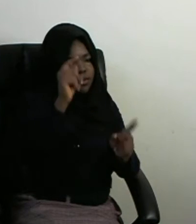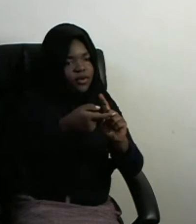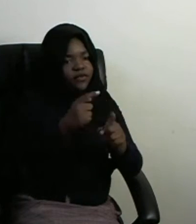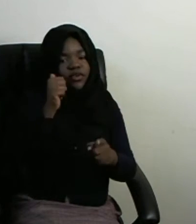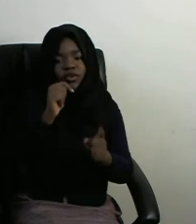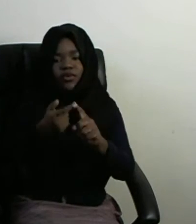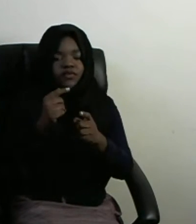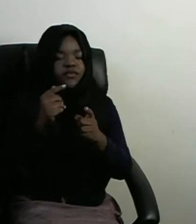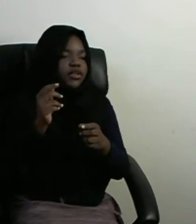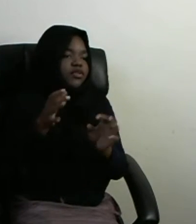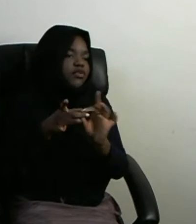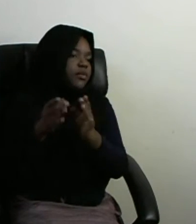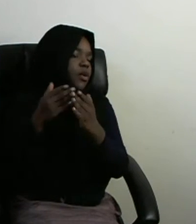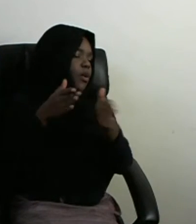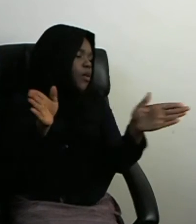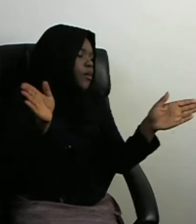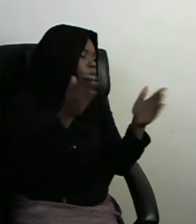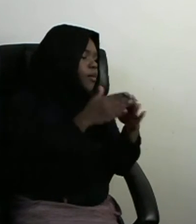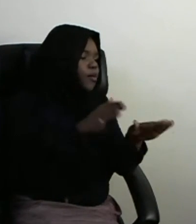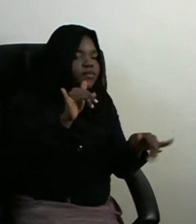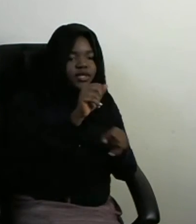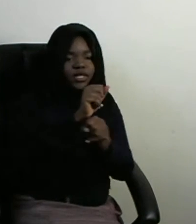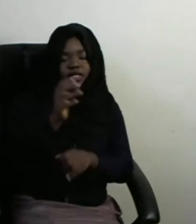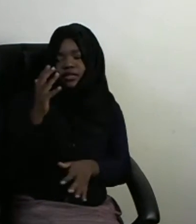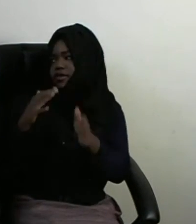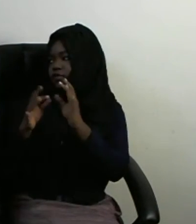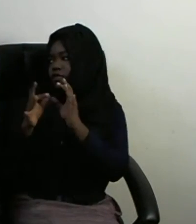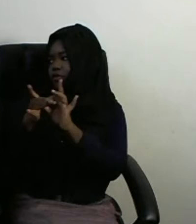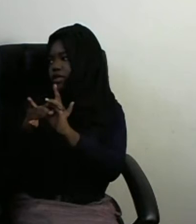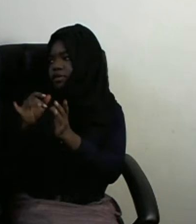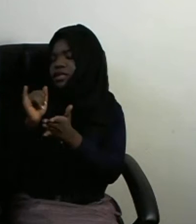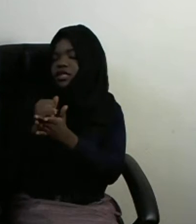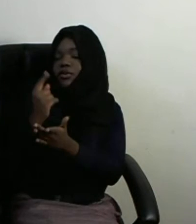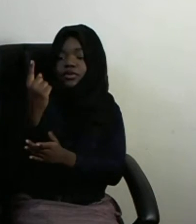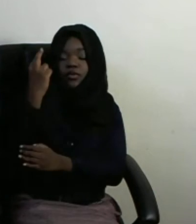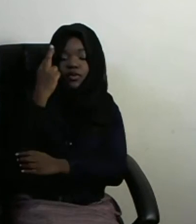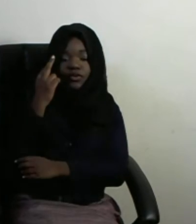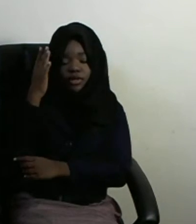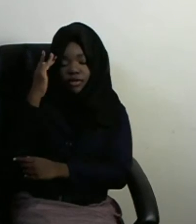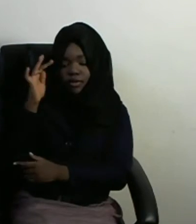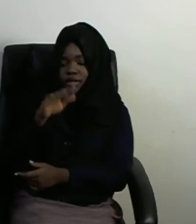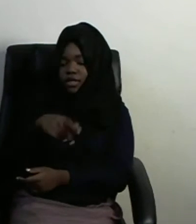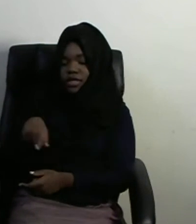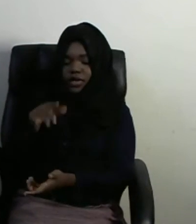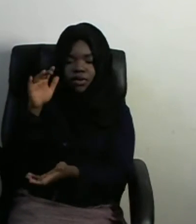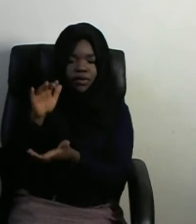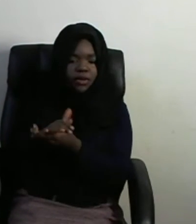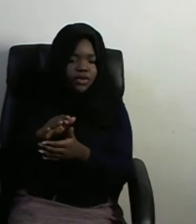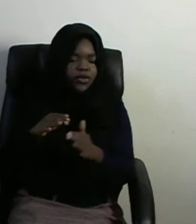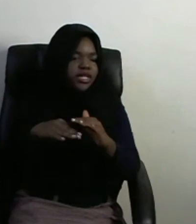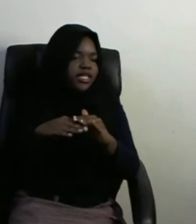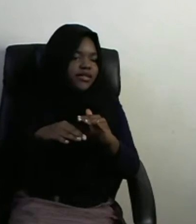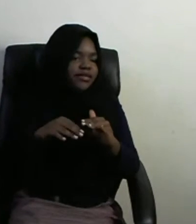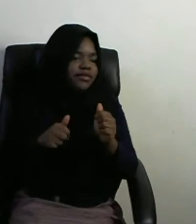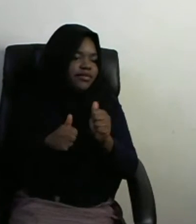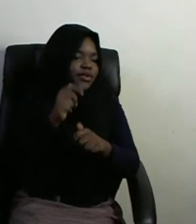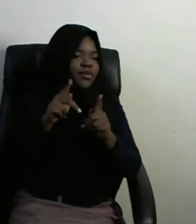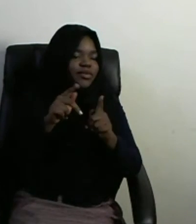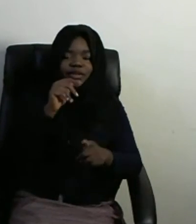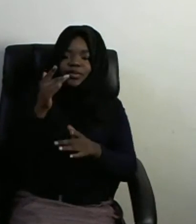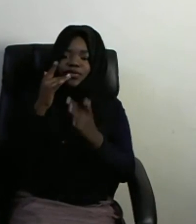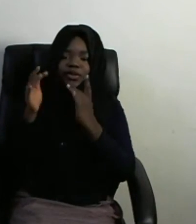boyfriend-girlfriend relationships. And that was one reason that their marriage was less favorable